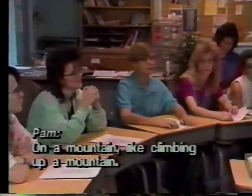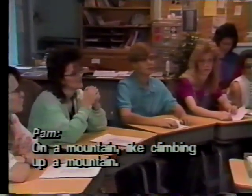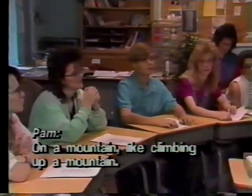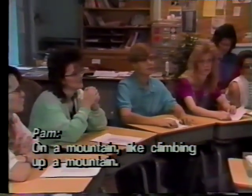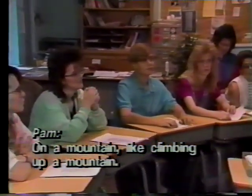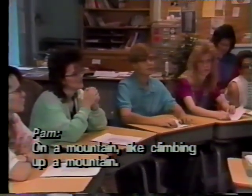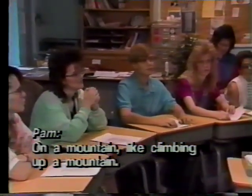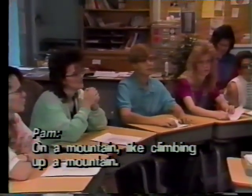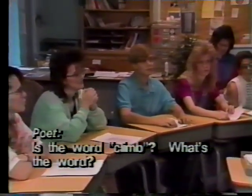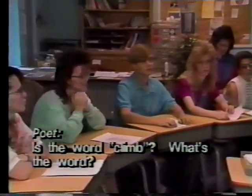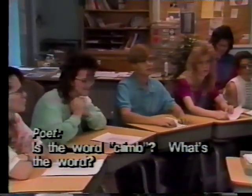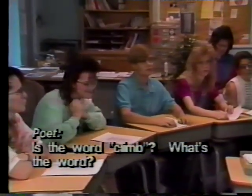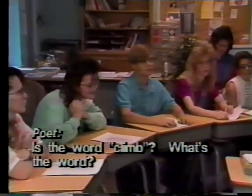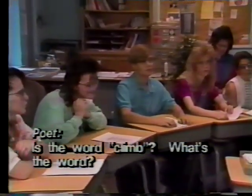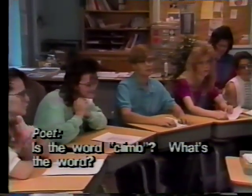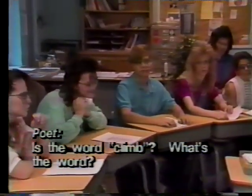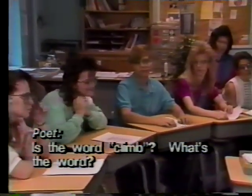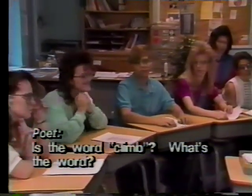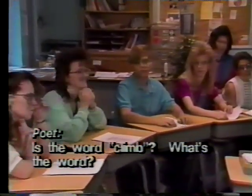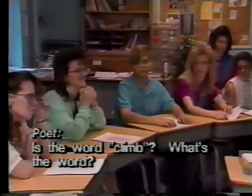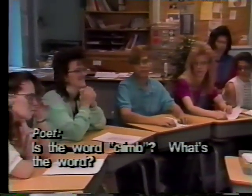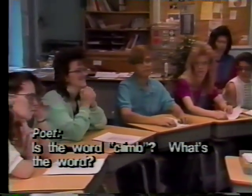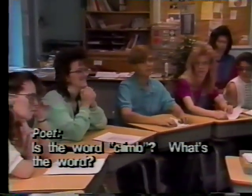And the word Quran, what's the word?